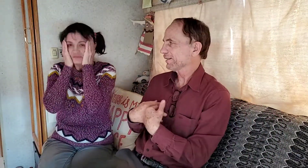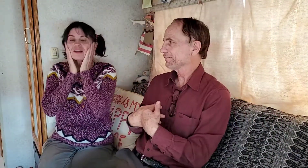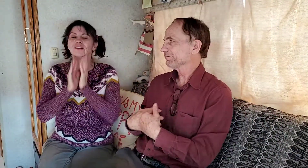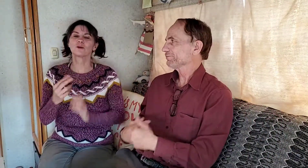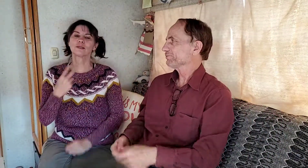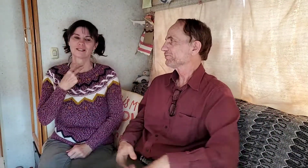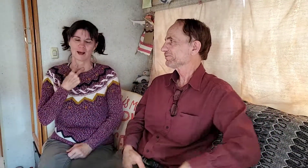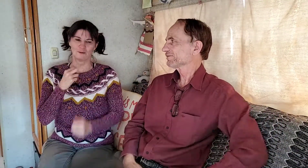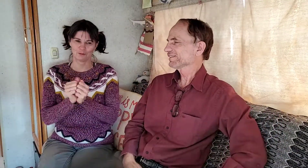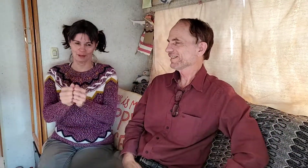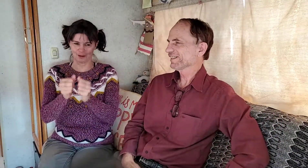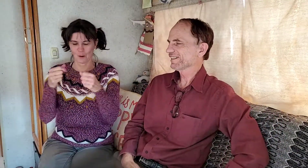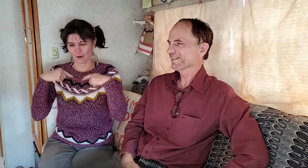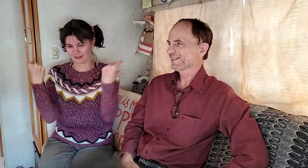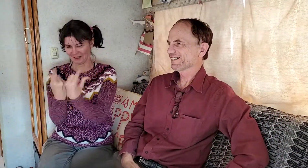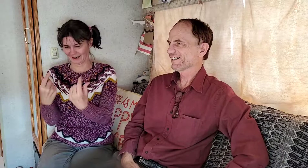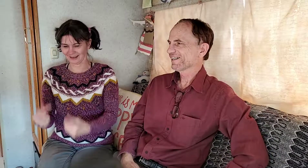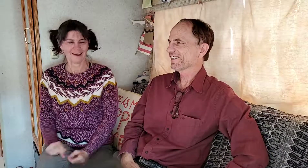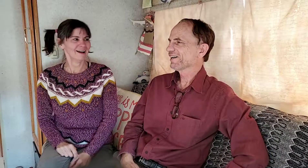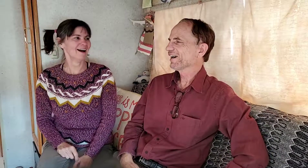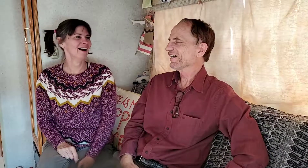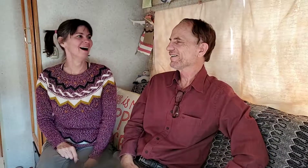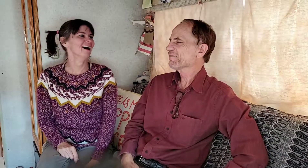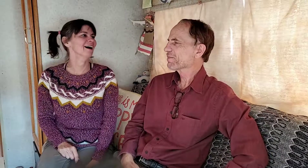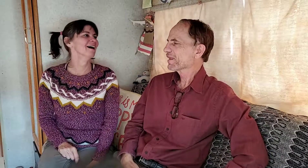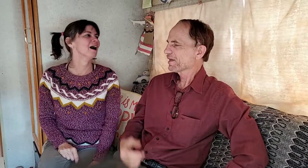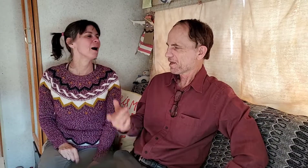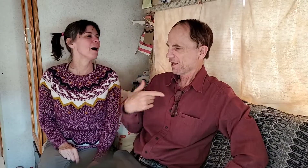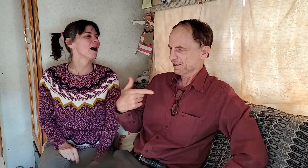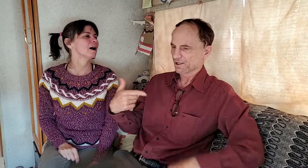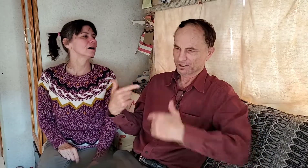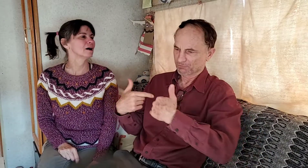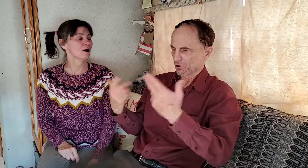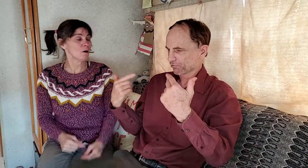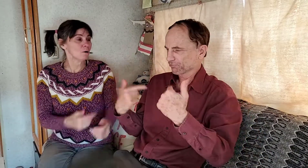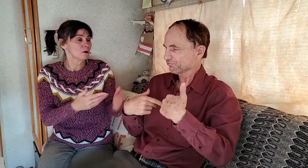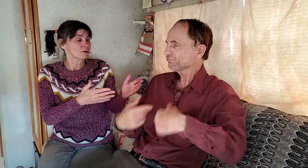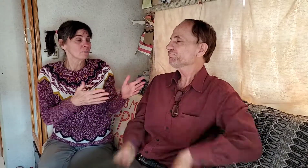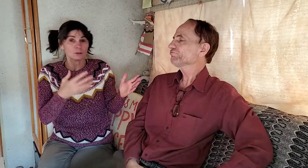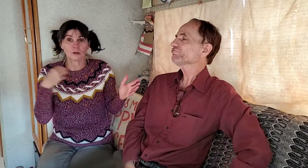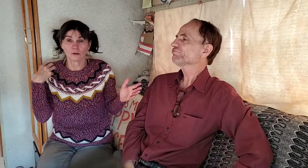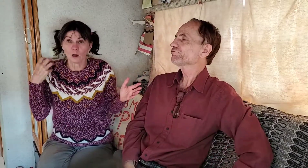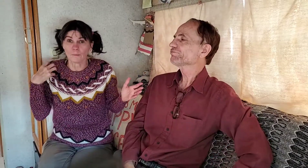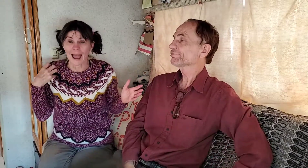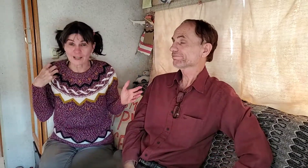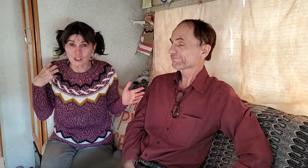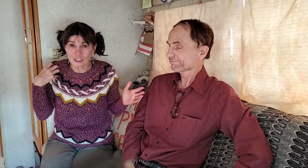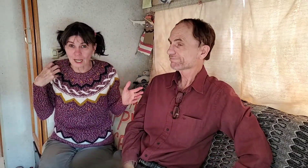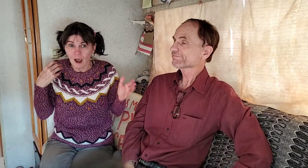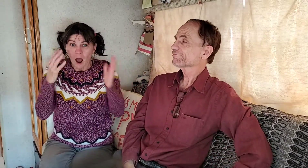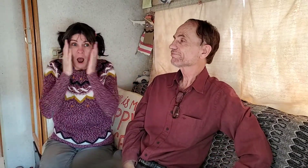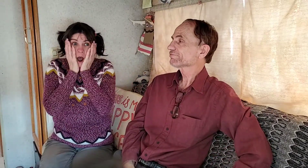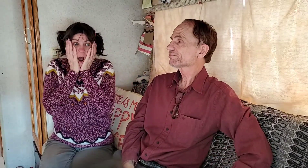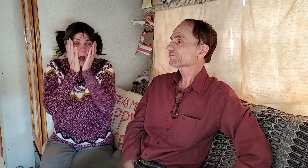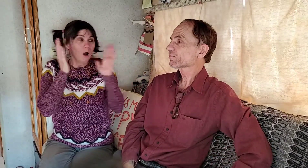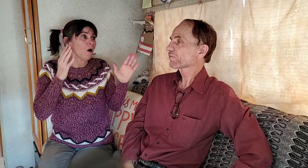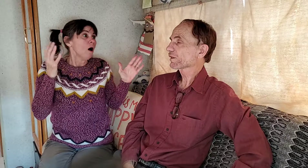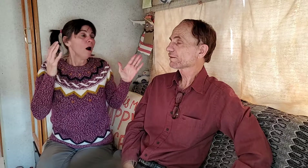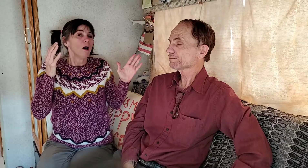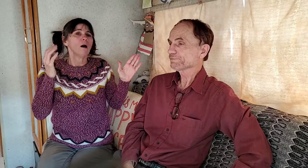You'd be stuck with me in quarantine. Uh, Oh, your Majesty!